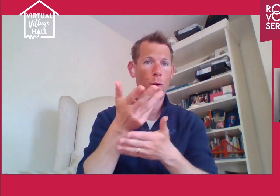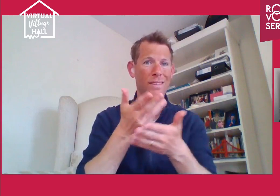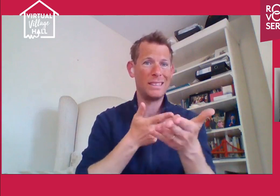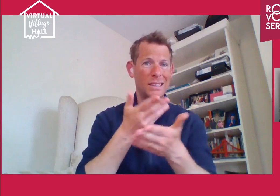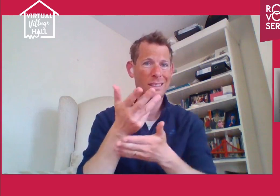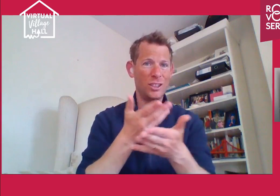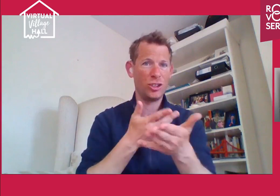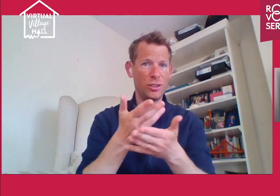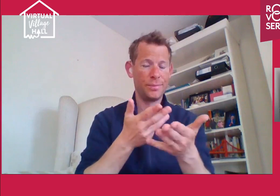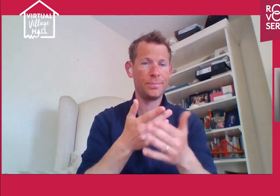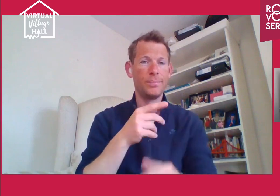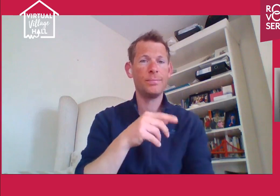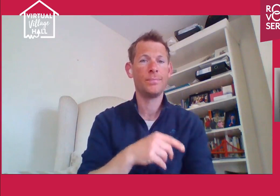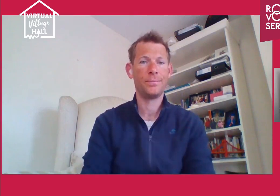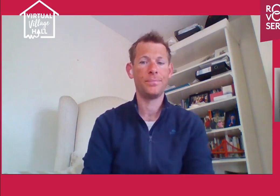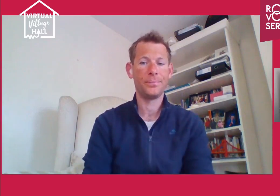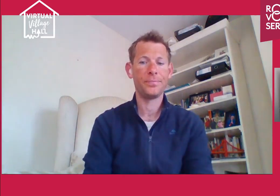Okay, so we're going to go back to a bit more conversation.